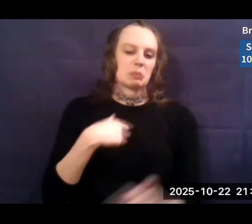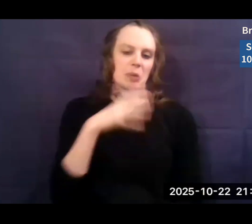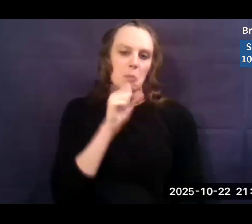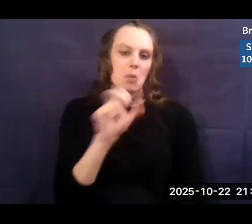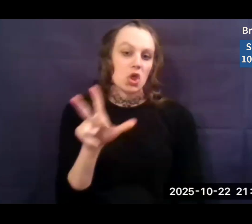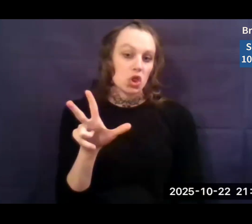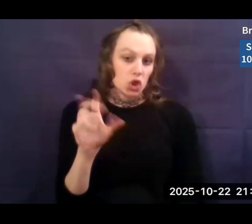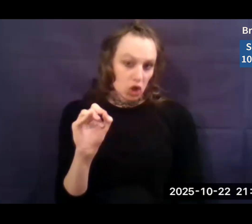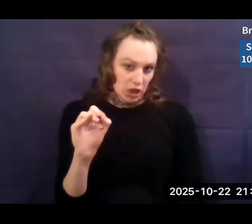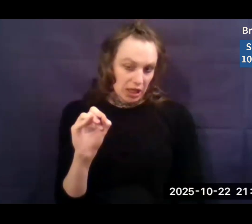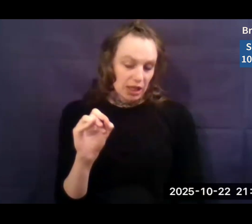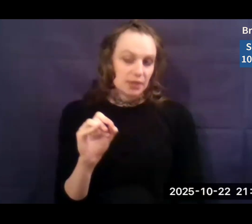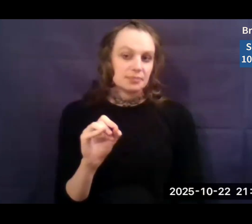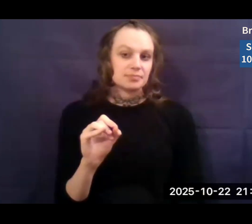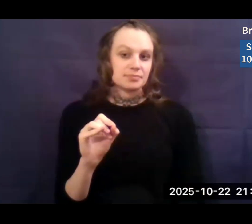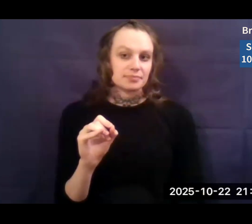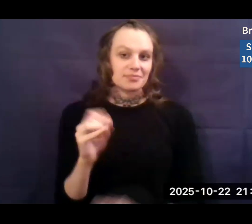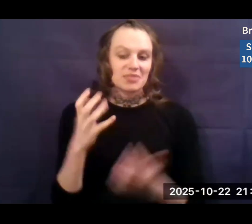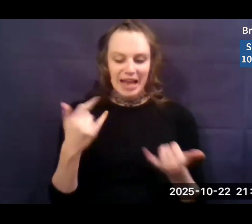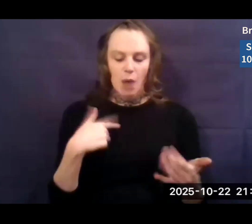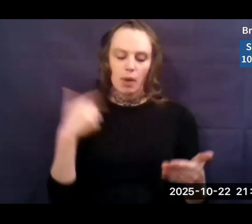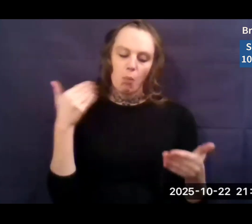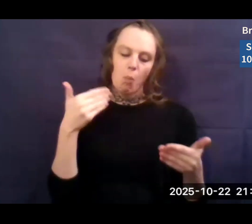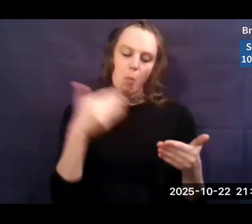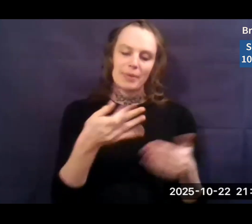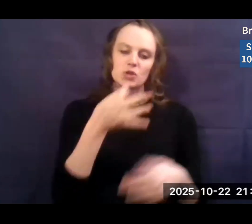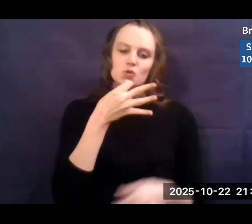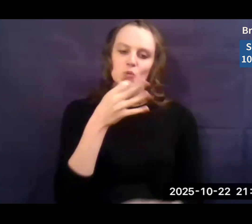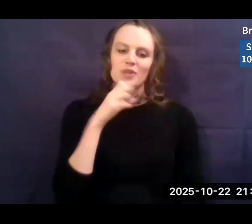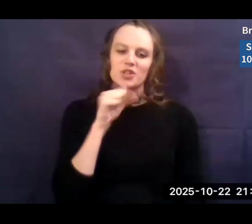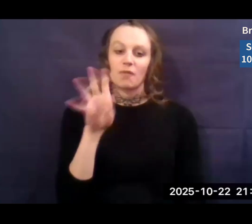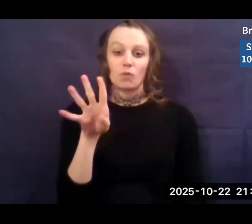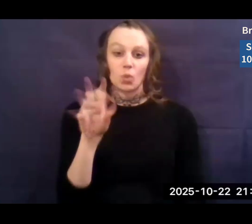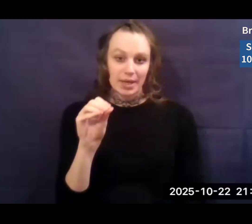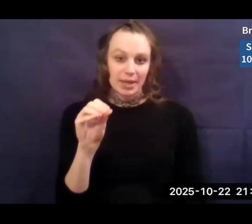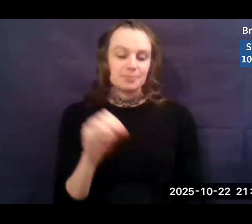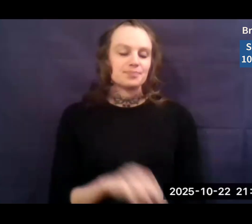and I'm coming up on 40 pretty quickly.